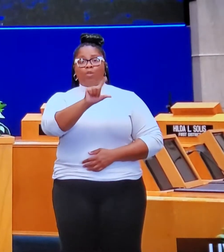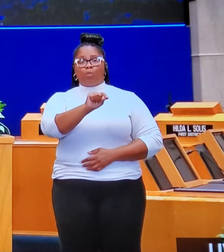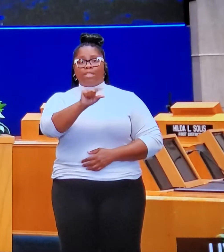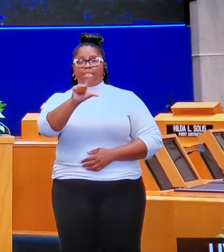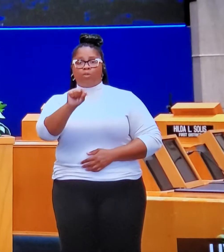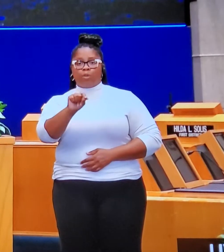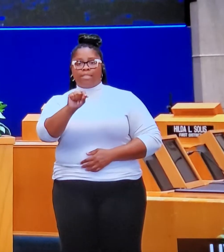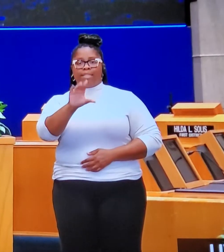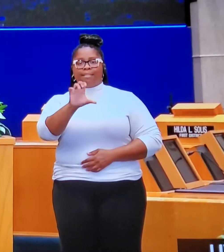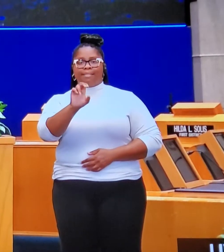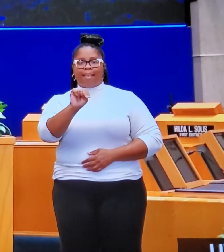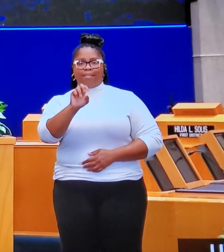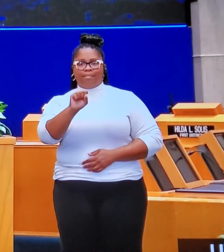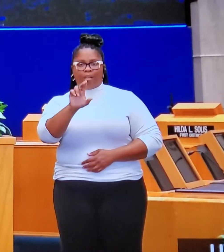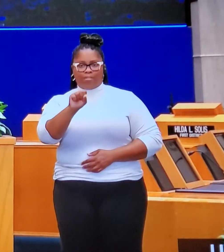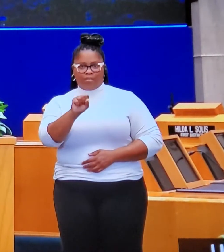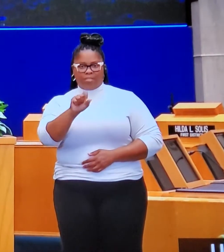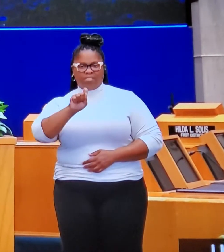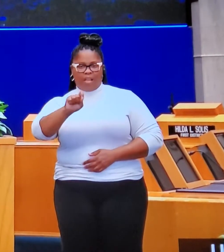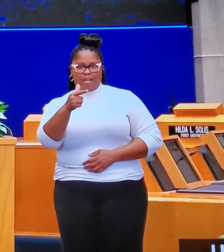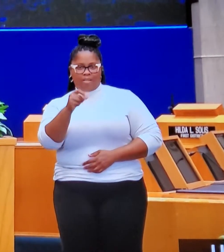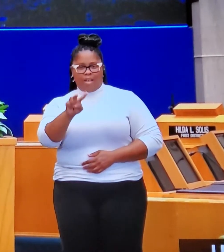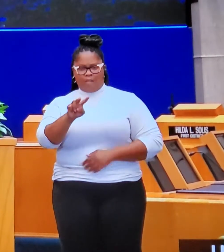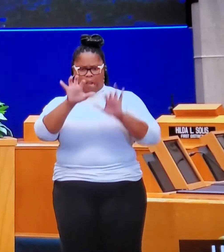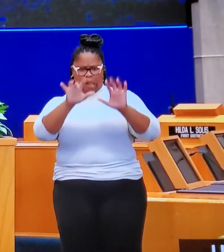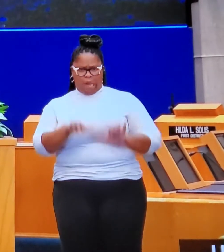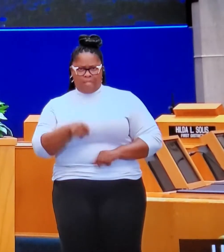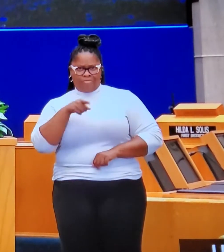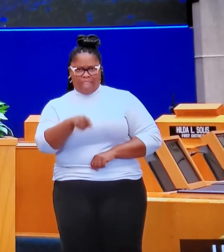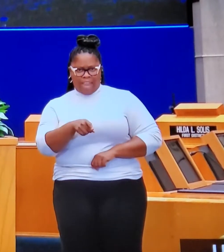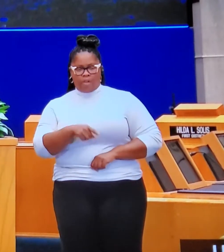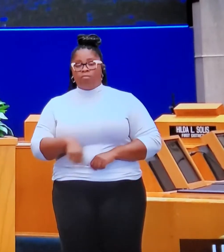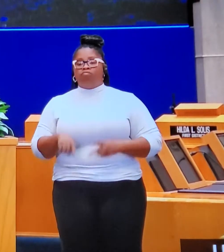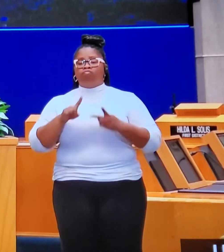my2020census.gov to complete it. And go to